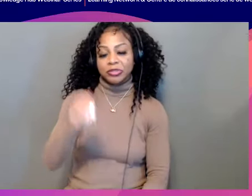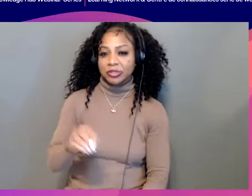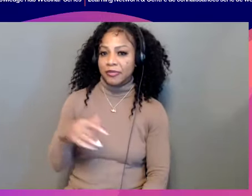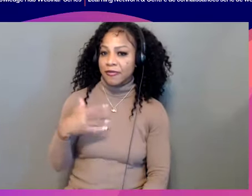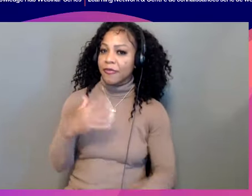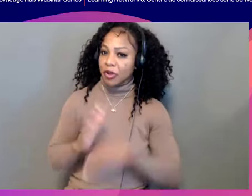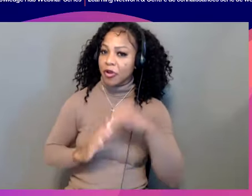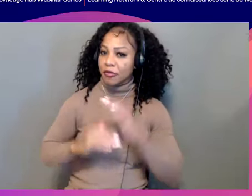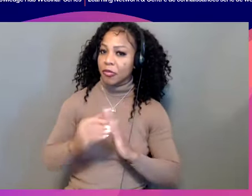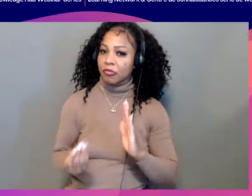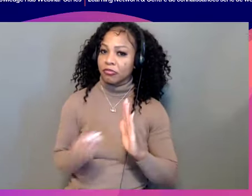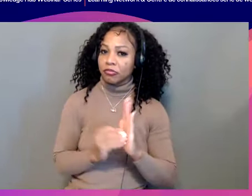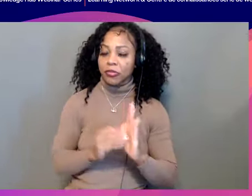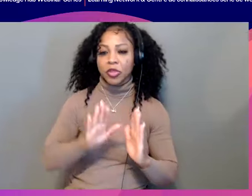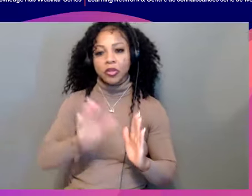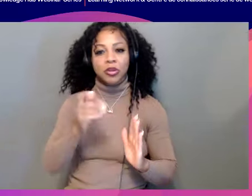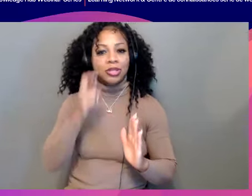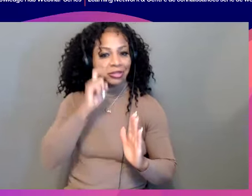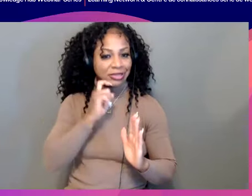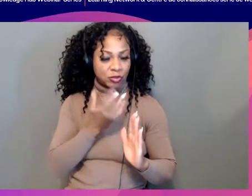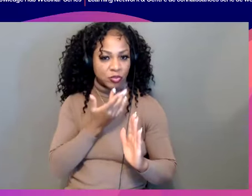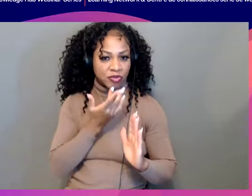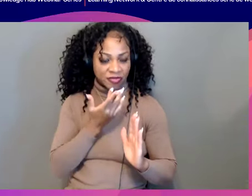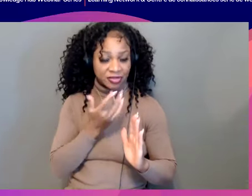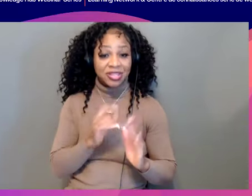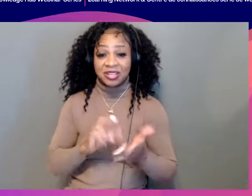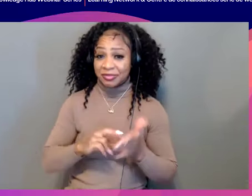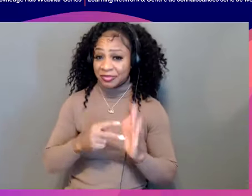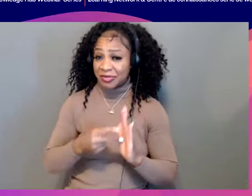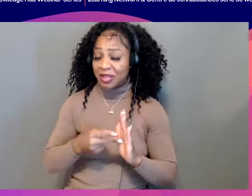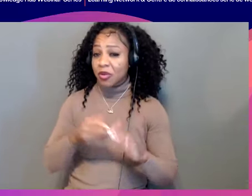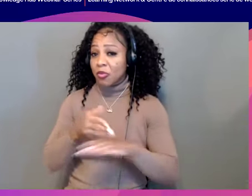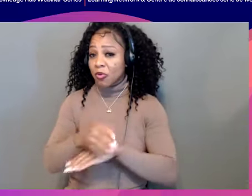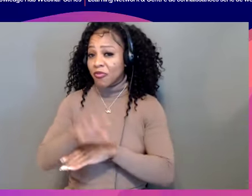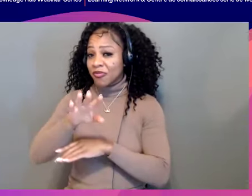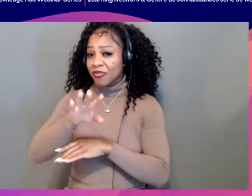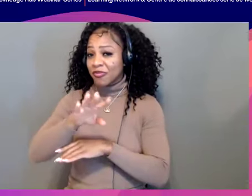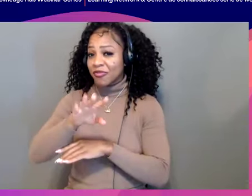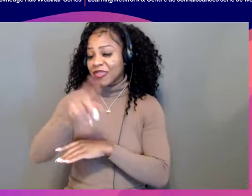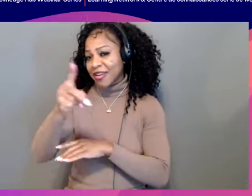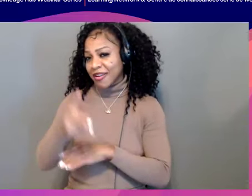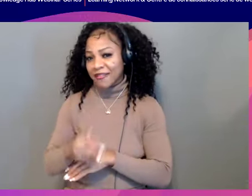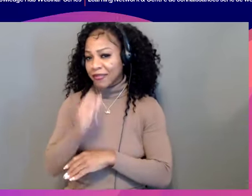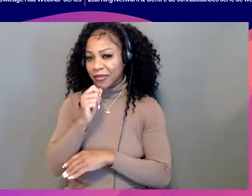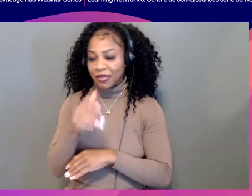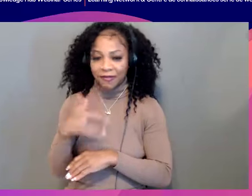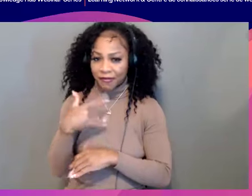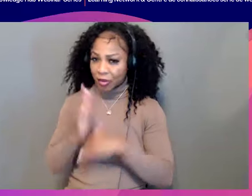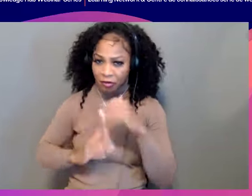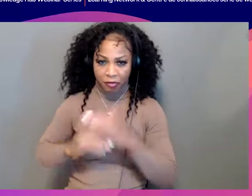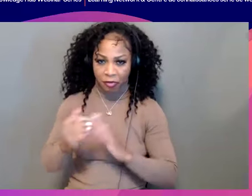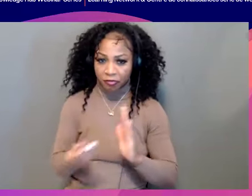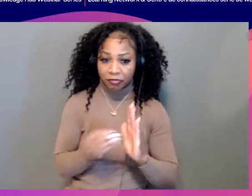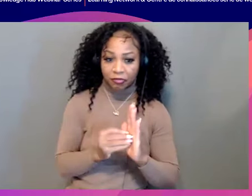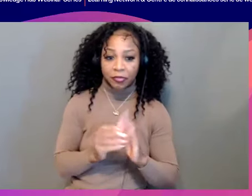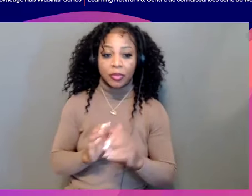sharing information about their sexual orientation at work, which means that more than half did not feel comfortable. Asexual and